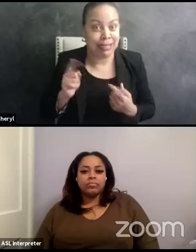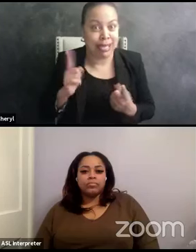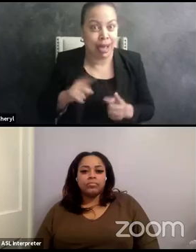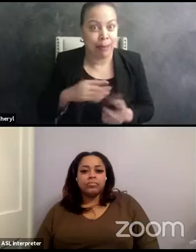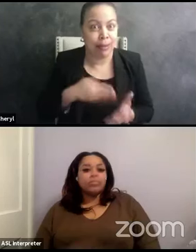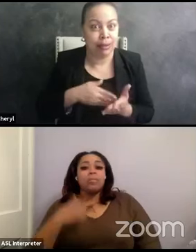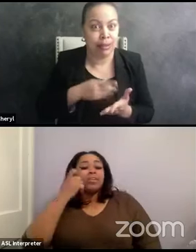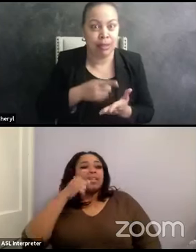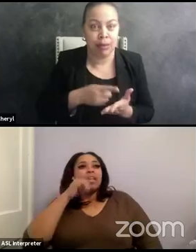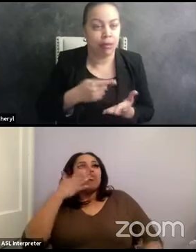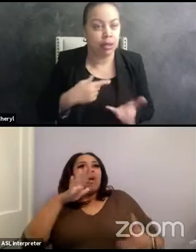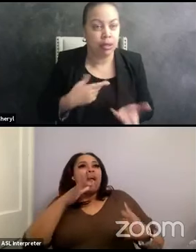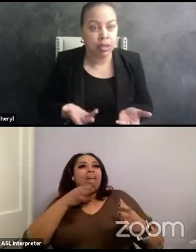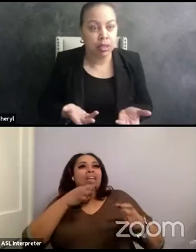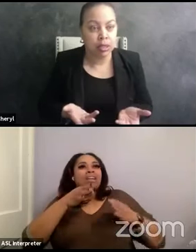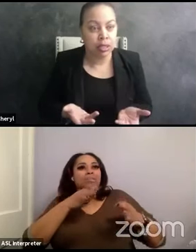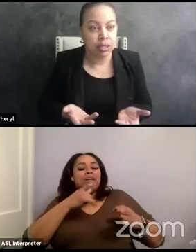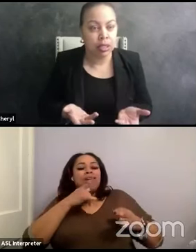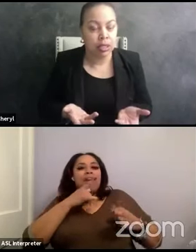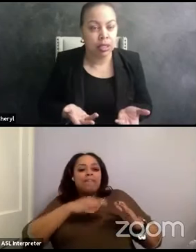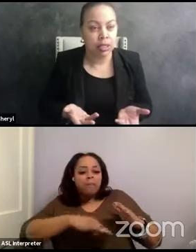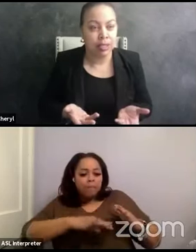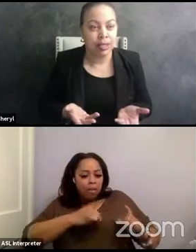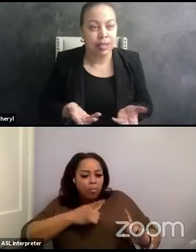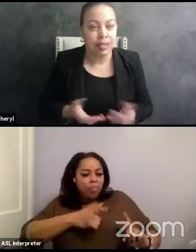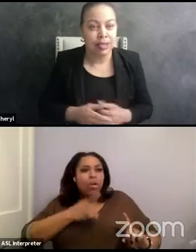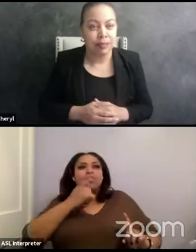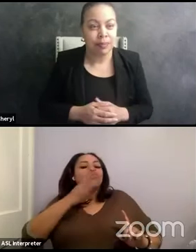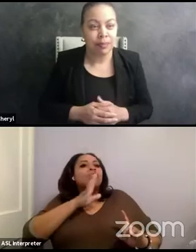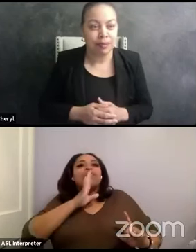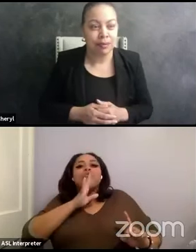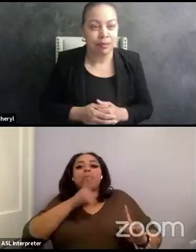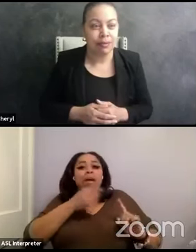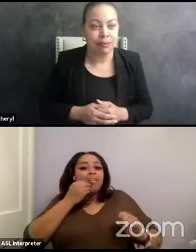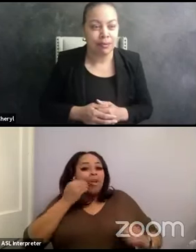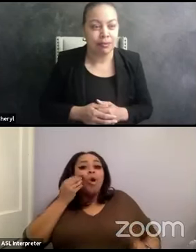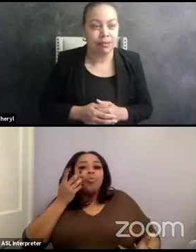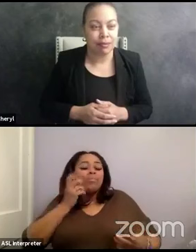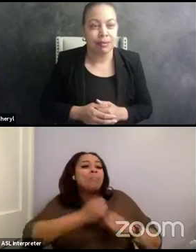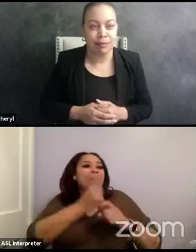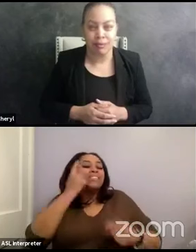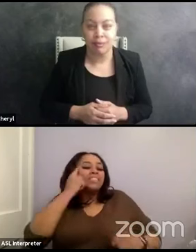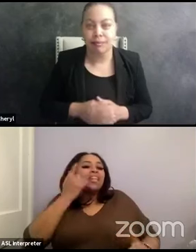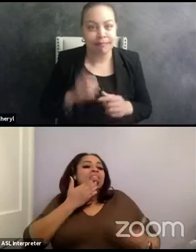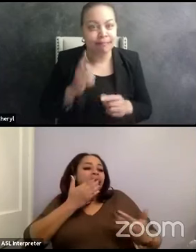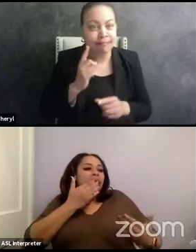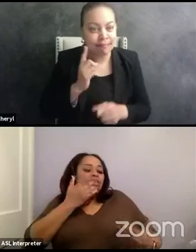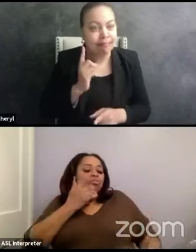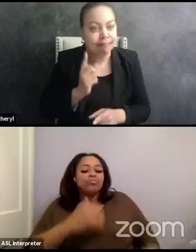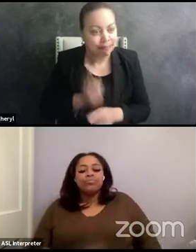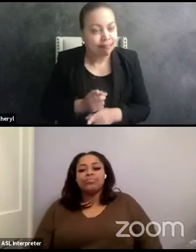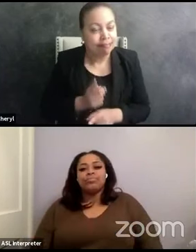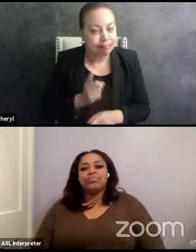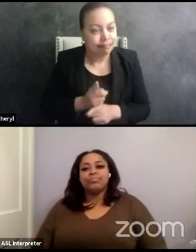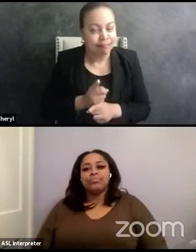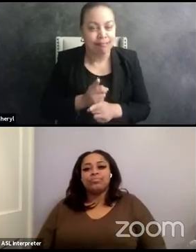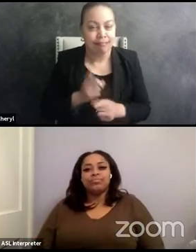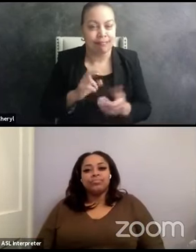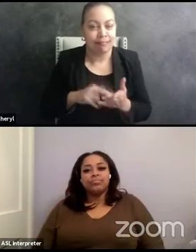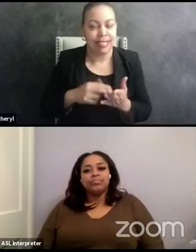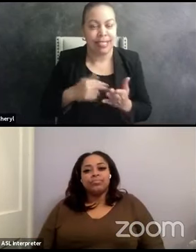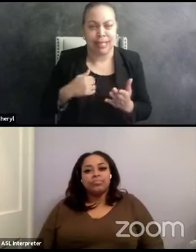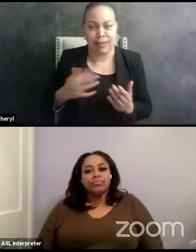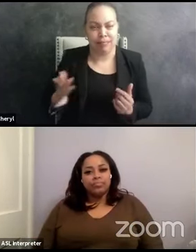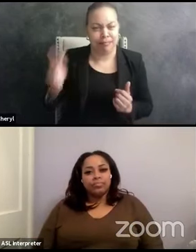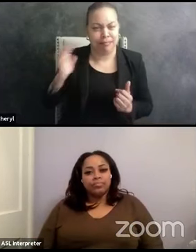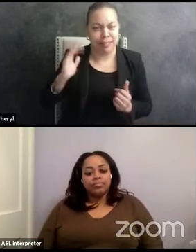they don't know how to explain it, they don't have a basis point because you've never spoken about it in the home. That makes sense. Thank Yeah, you. exactly. So I started doing things a while back